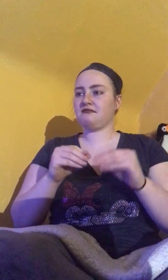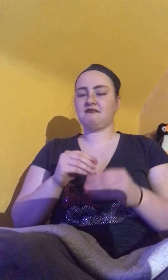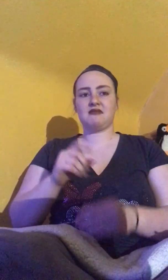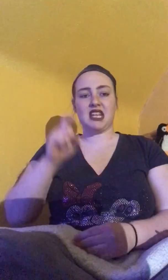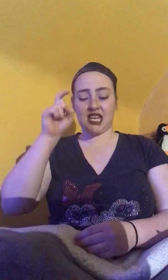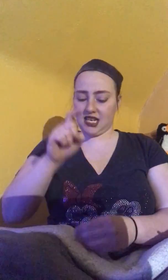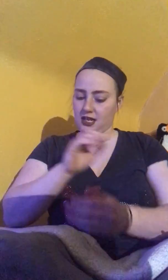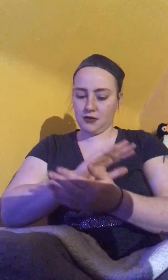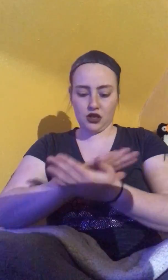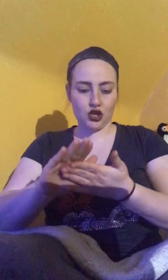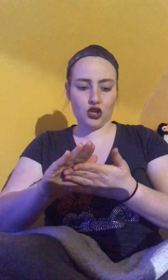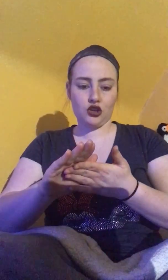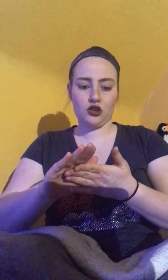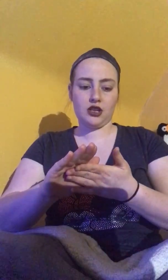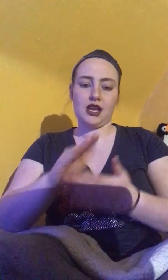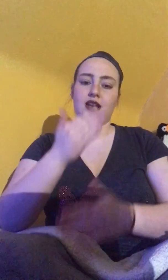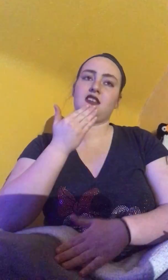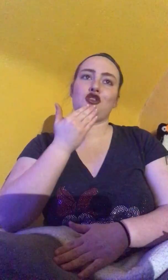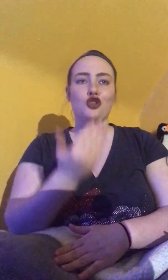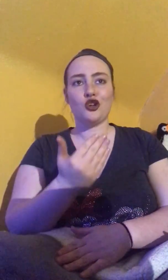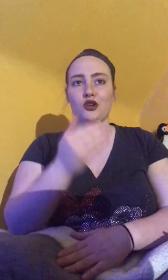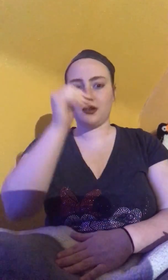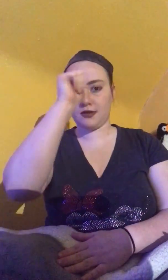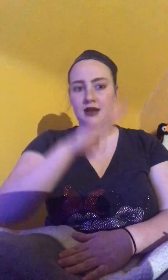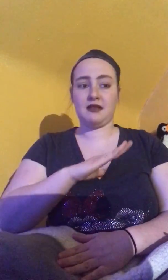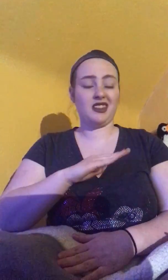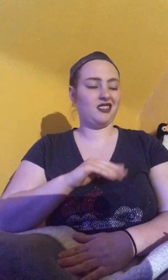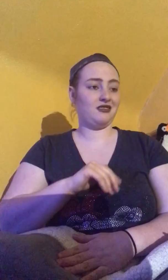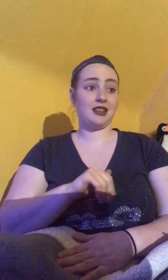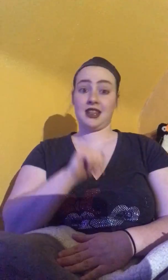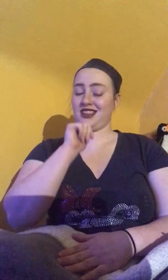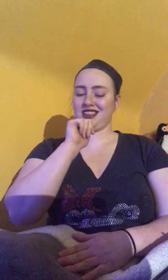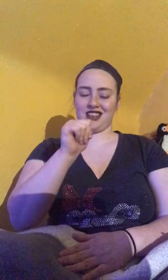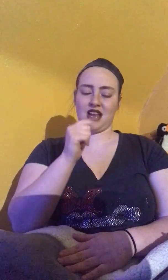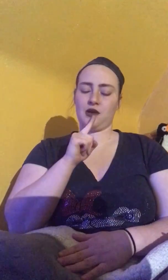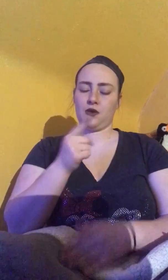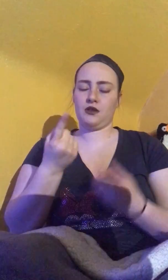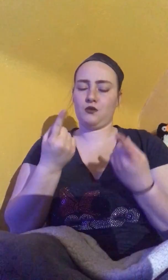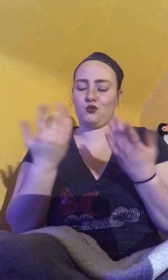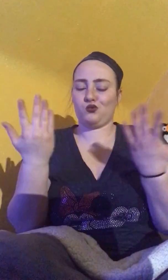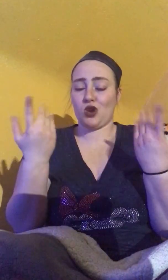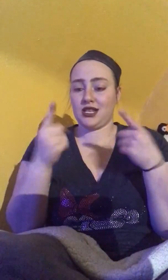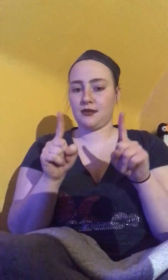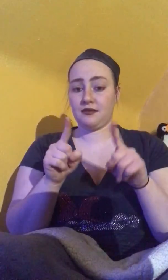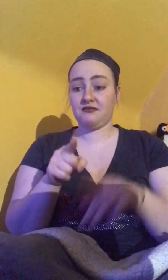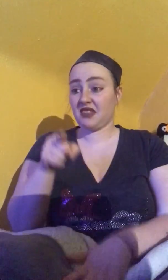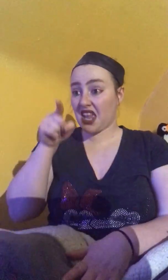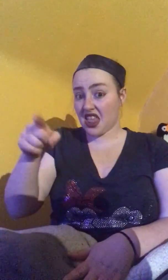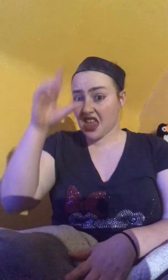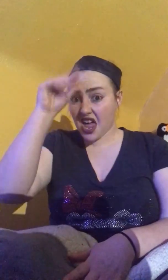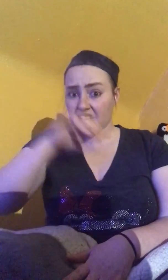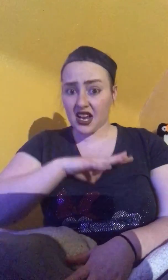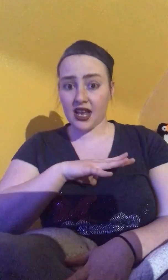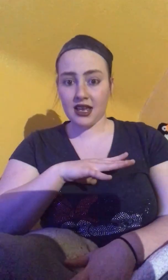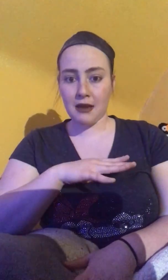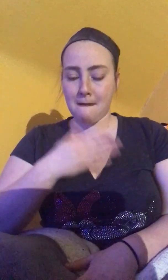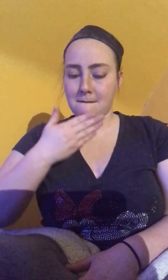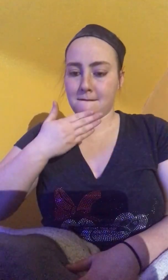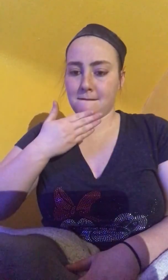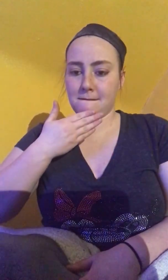his act together. But that was not the case. This guy had very bad intentions. He ended up